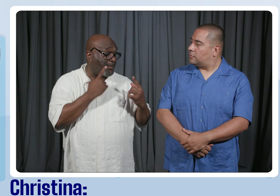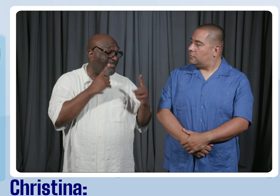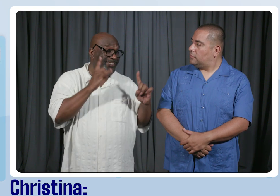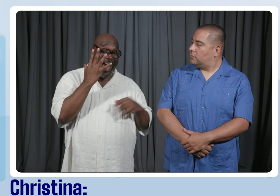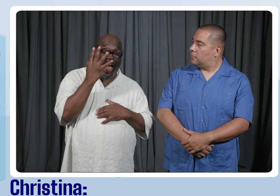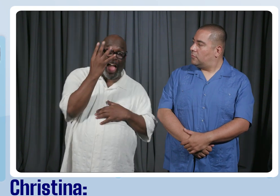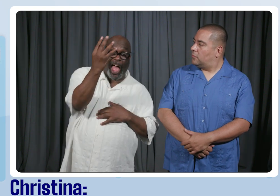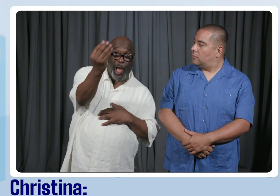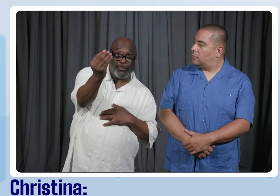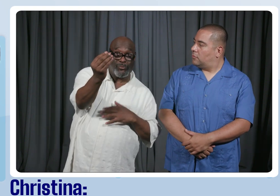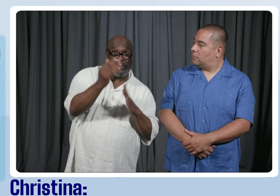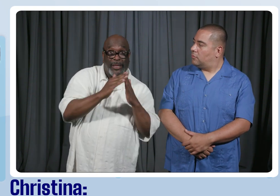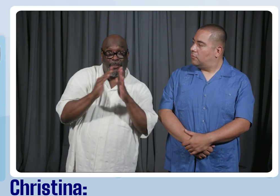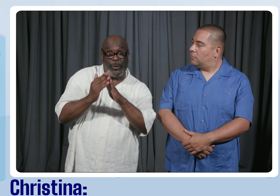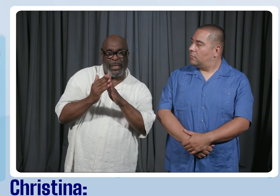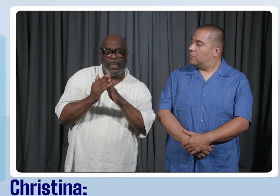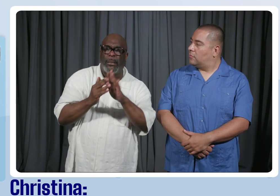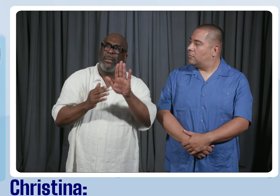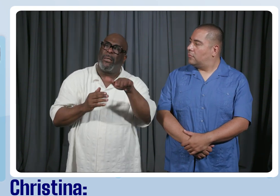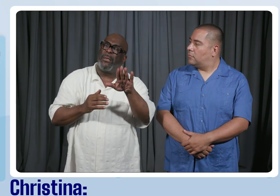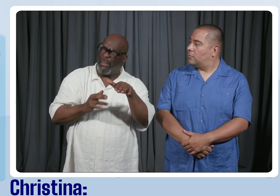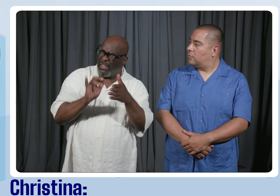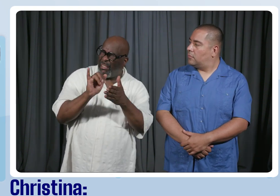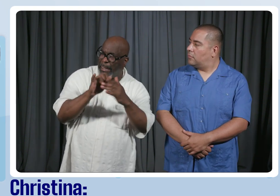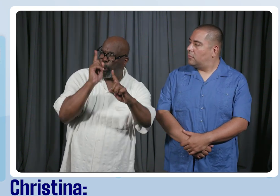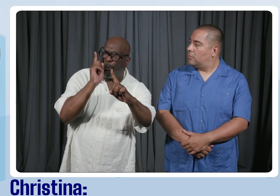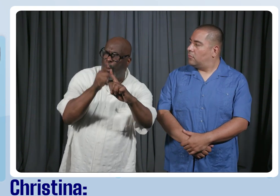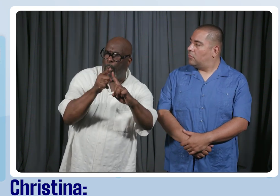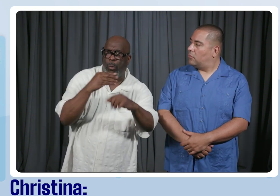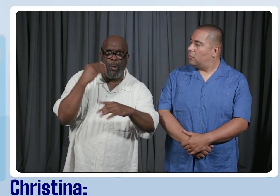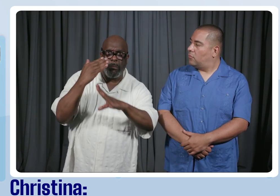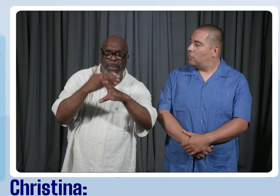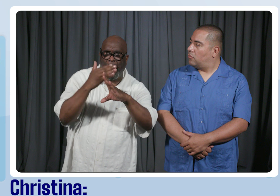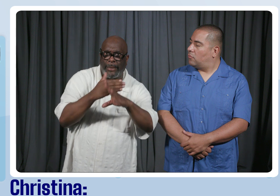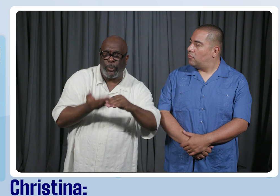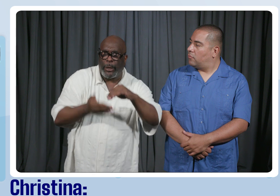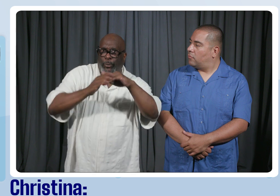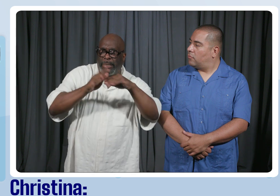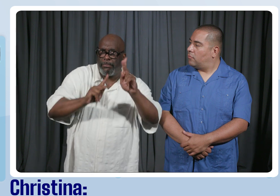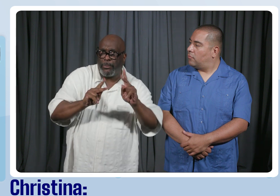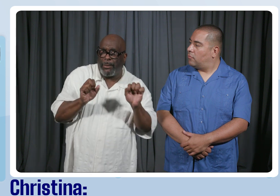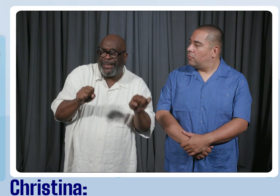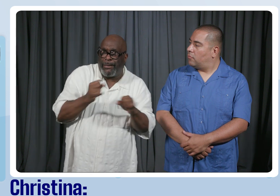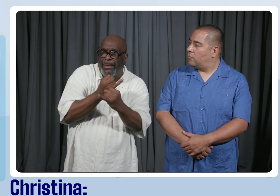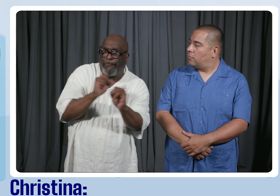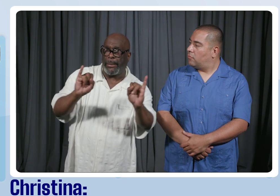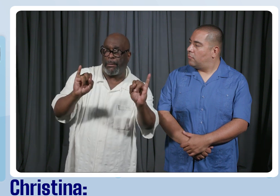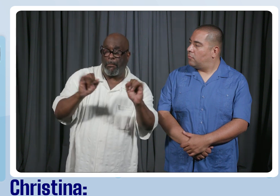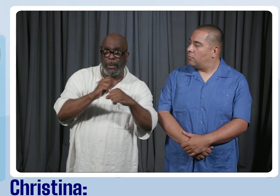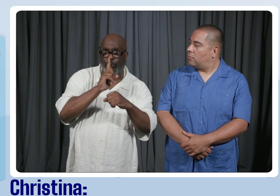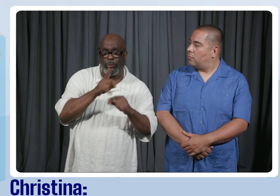into the community. Is that like one of the goals of HomeMod, is to increase independence and ensure that people